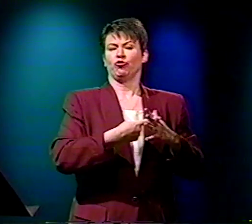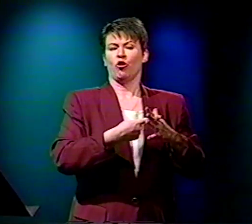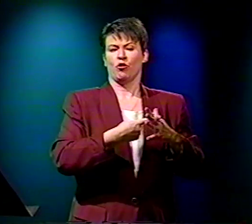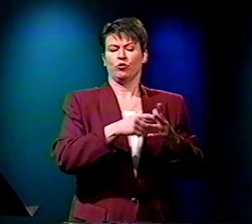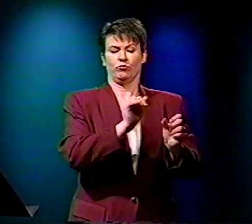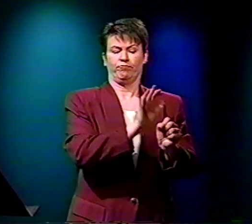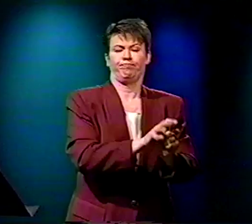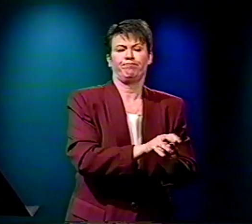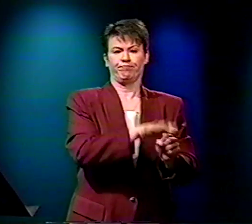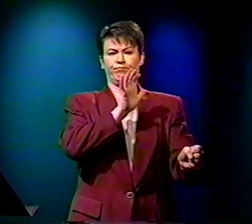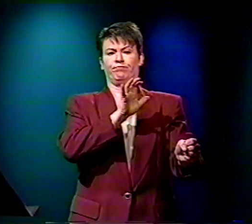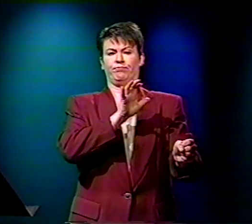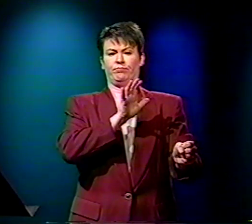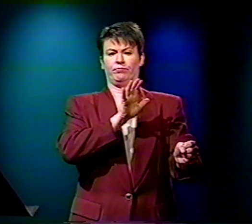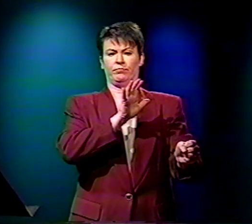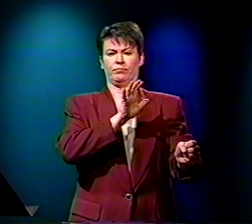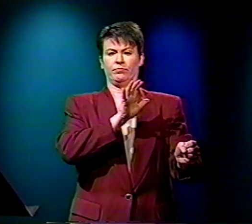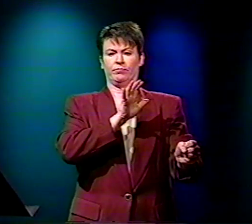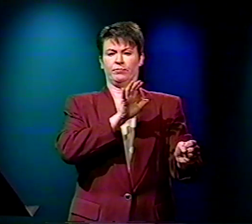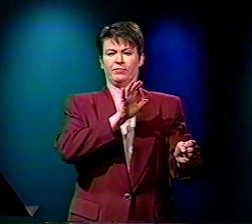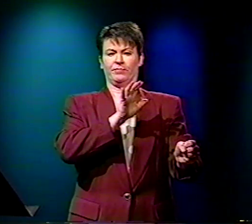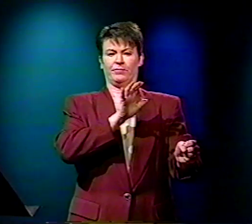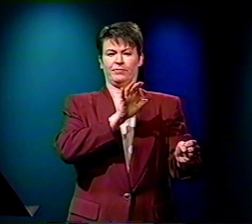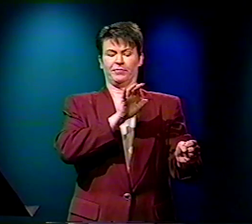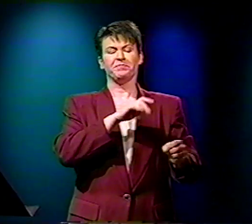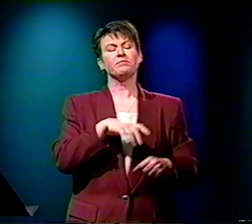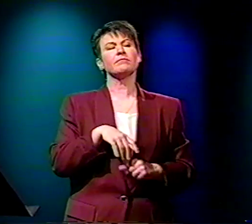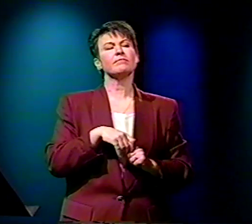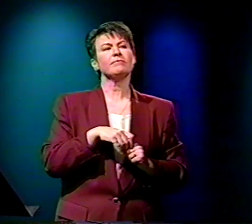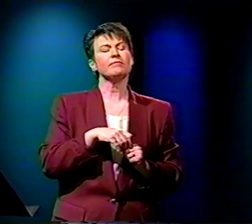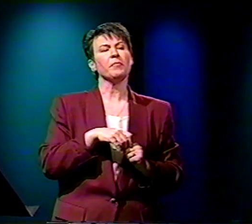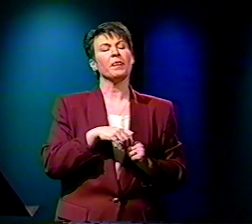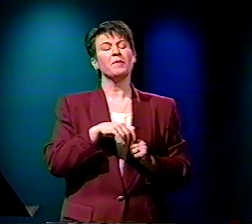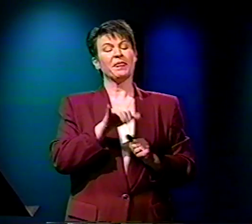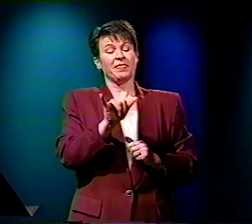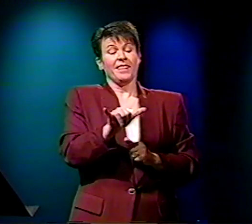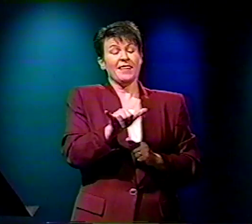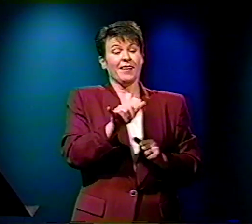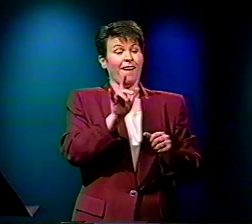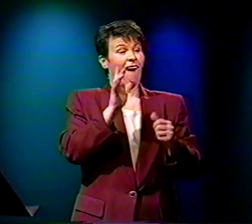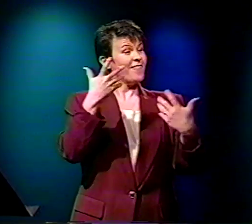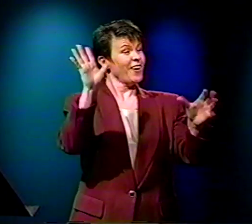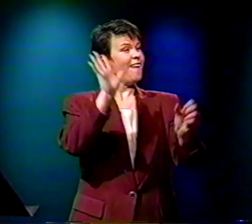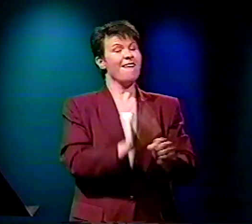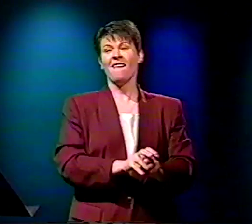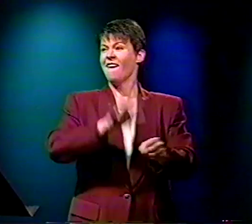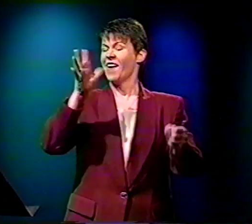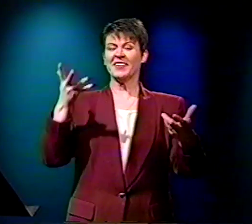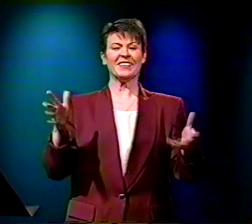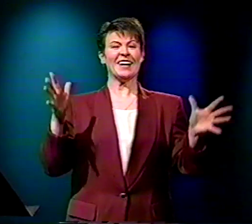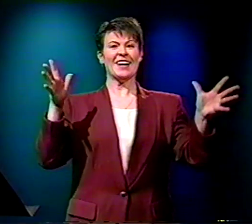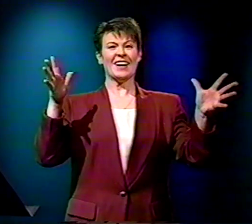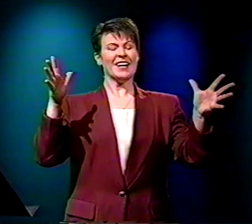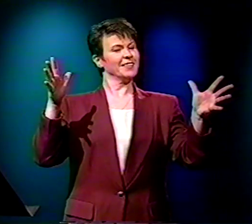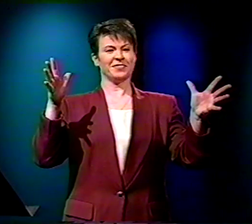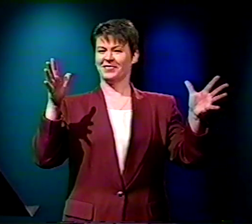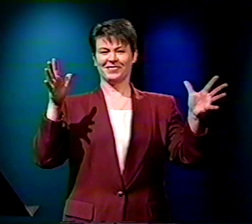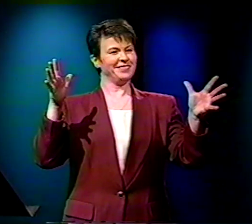Interpreters, by learning this, can begin that process of empowering and removing the oppression